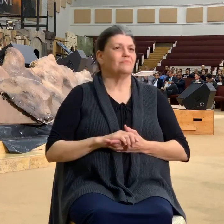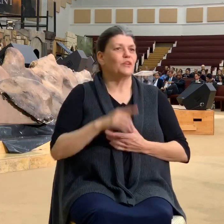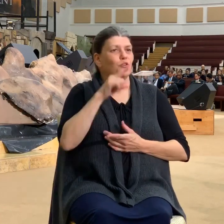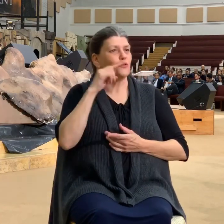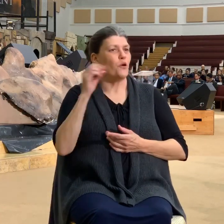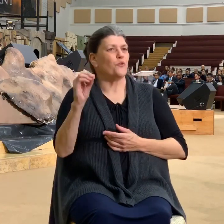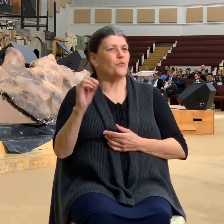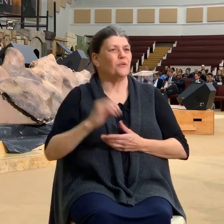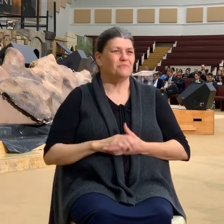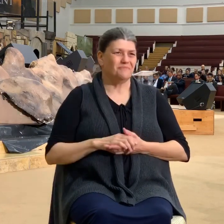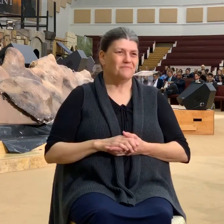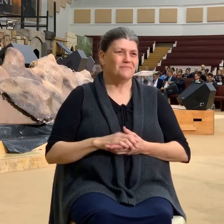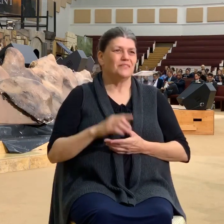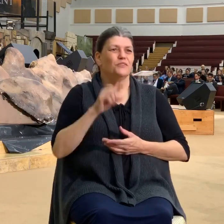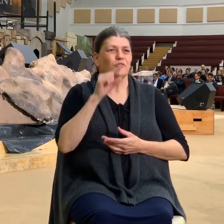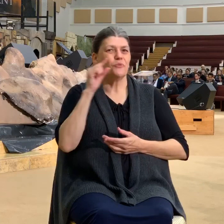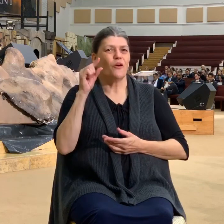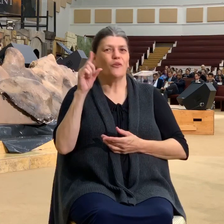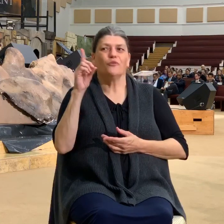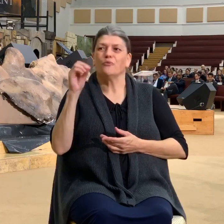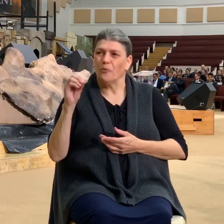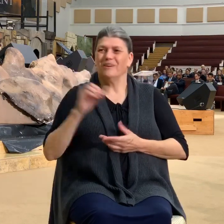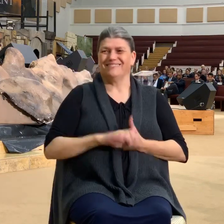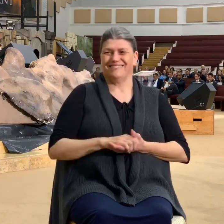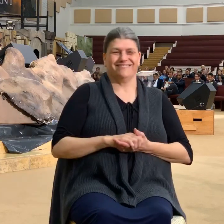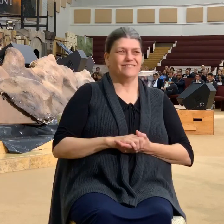This is a very essential and very important